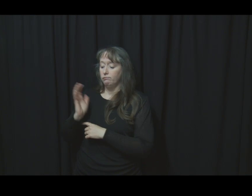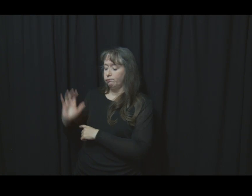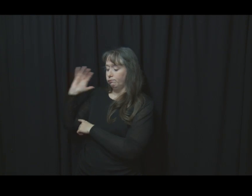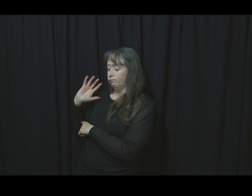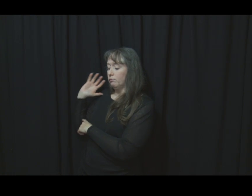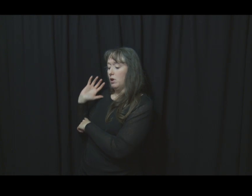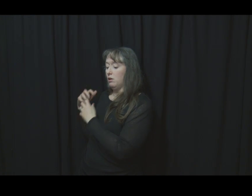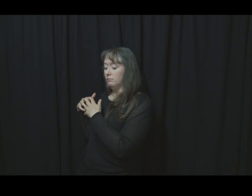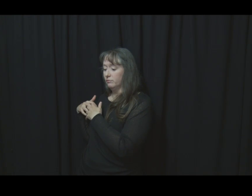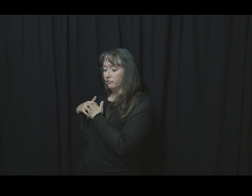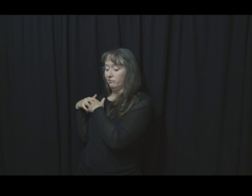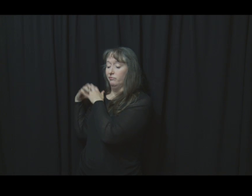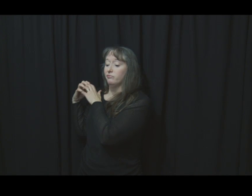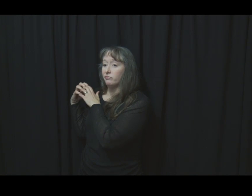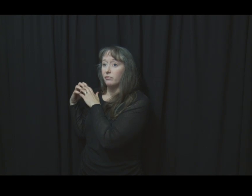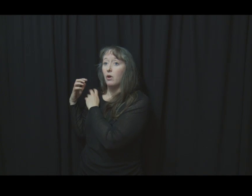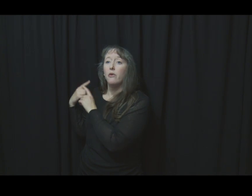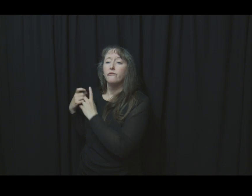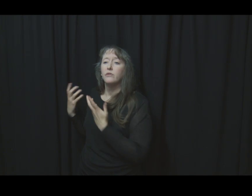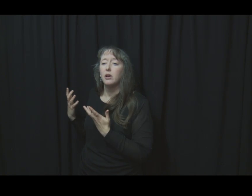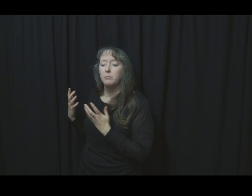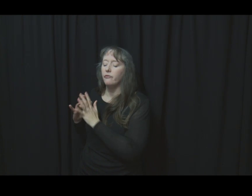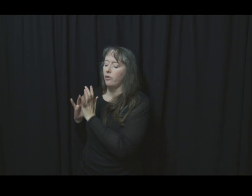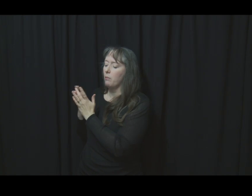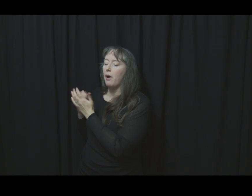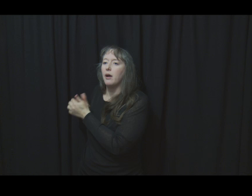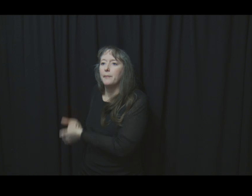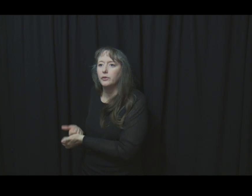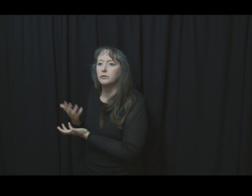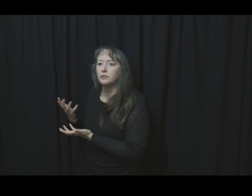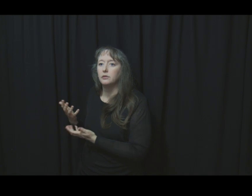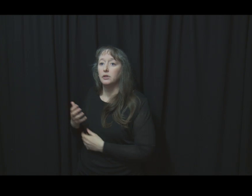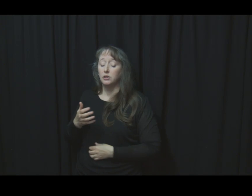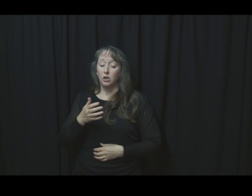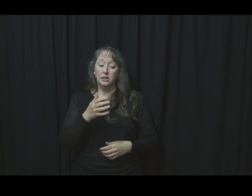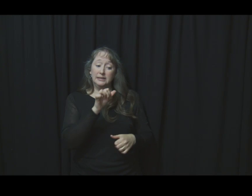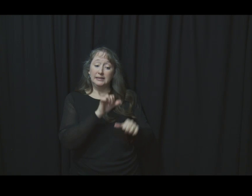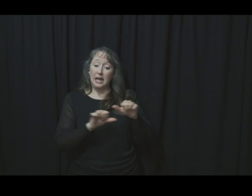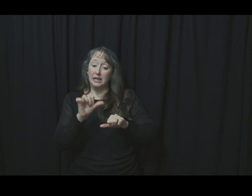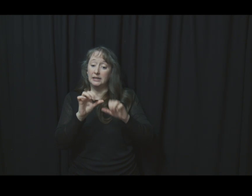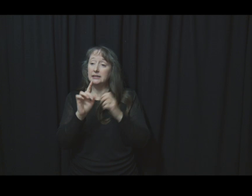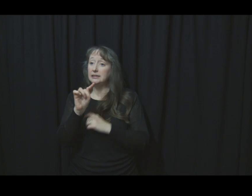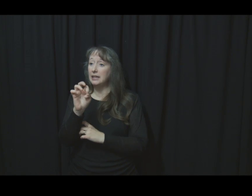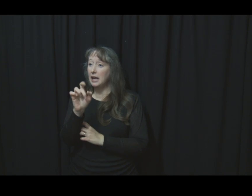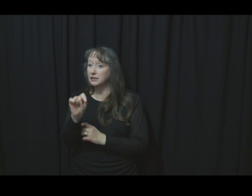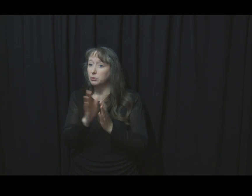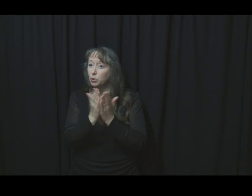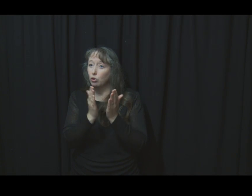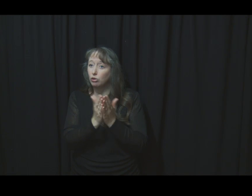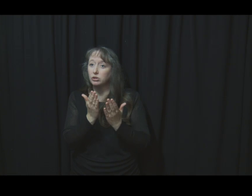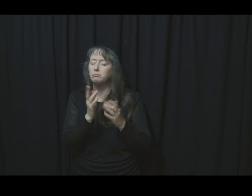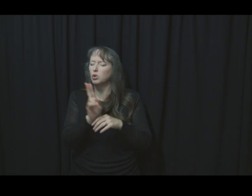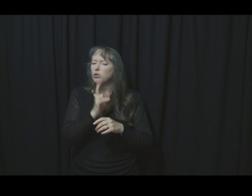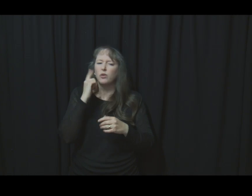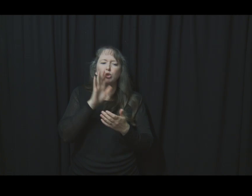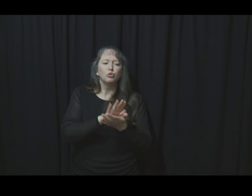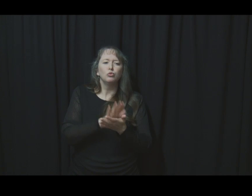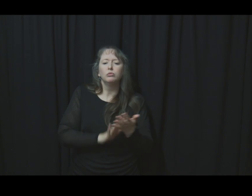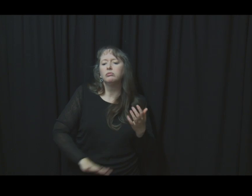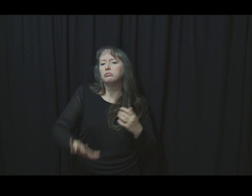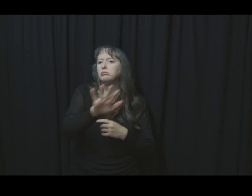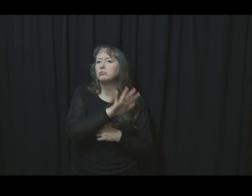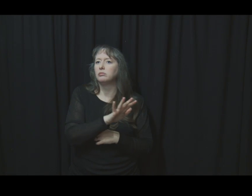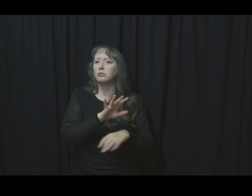of origins. Now, when you research science textbooks being used in public schools, what we found is this. By and large, their